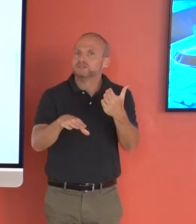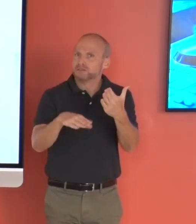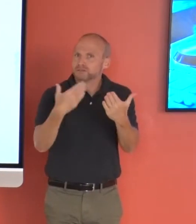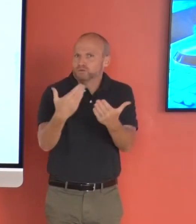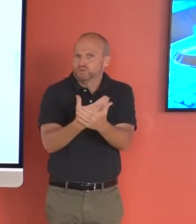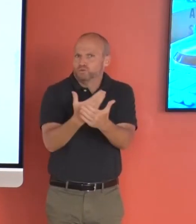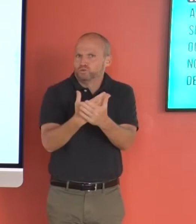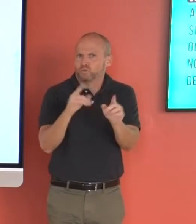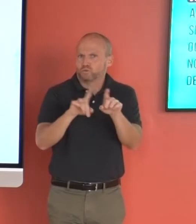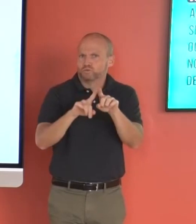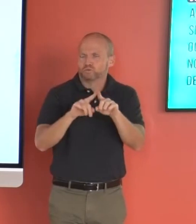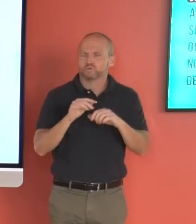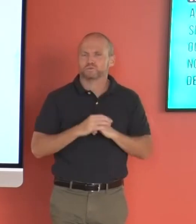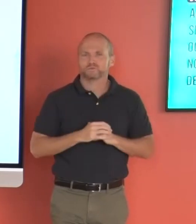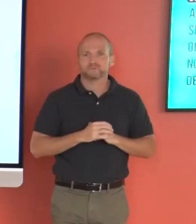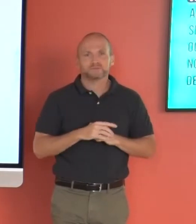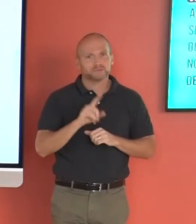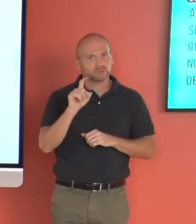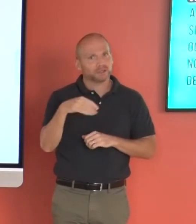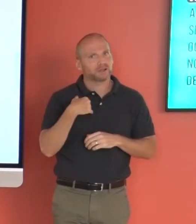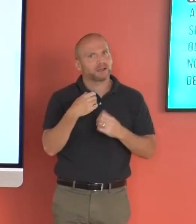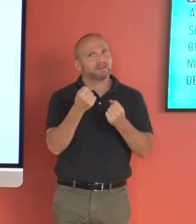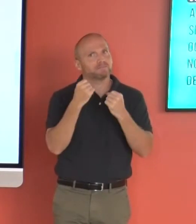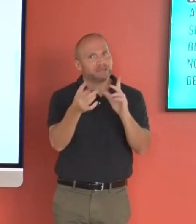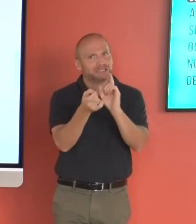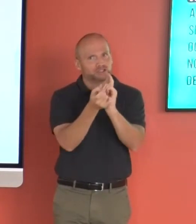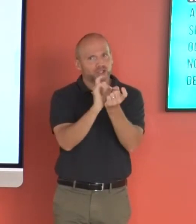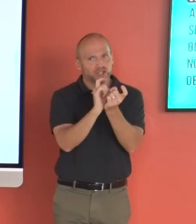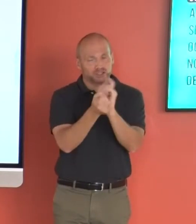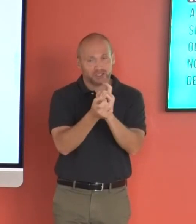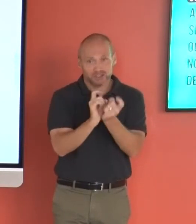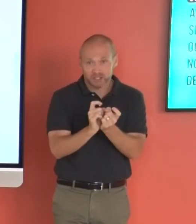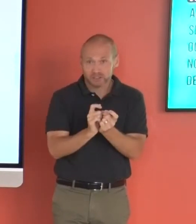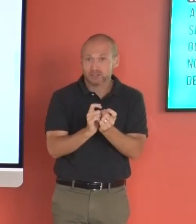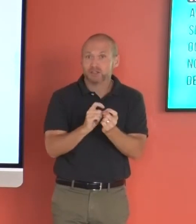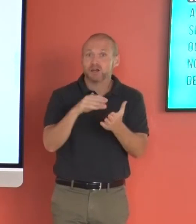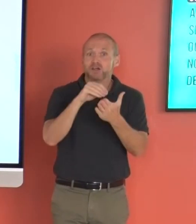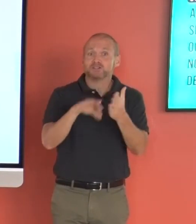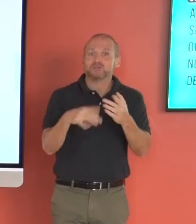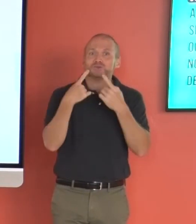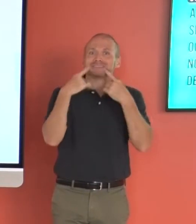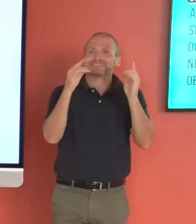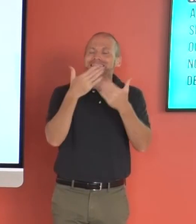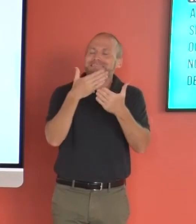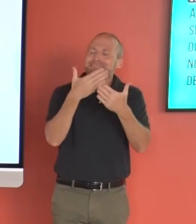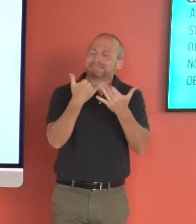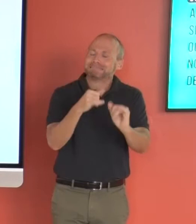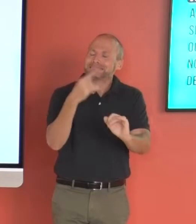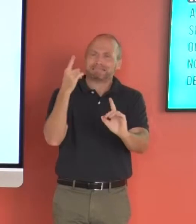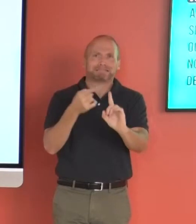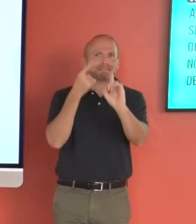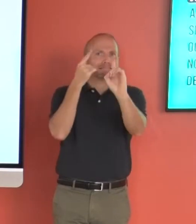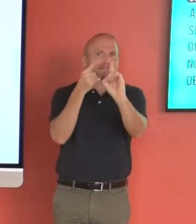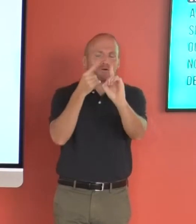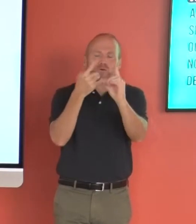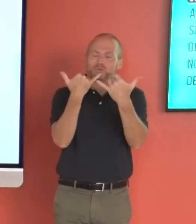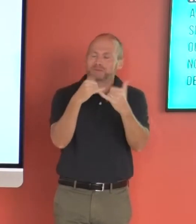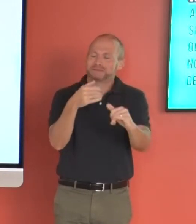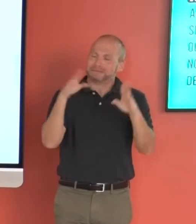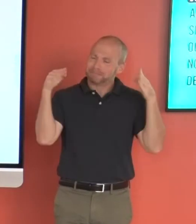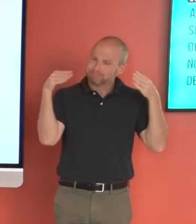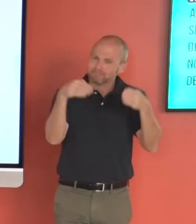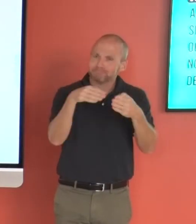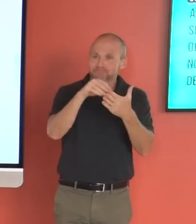the thing about it, despite all of these changes, student success still remains at the core. We're still laser focused on student